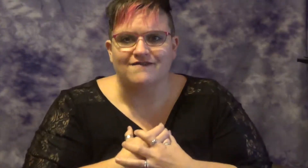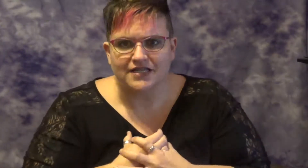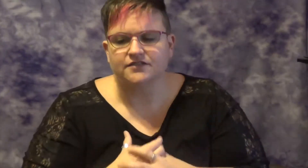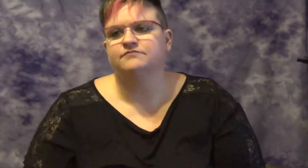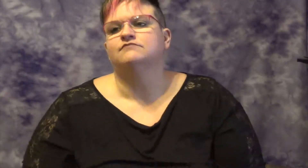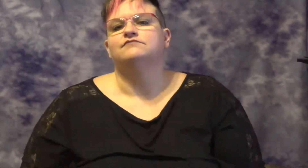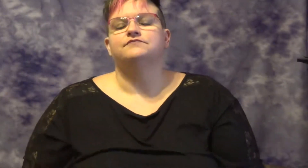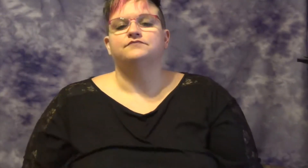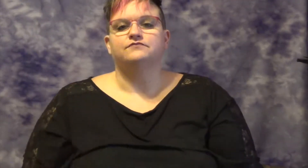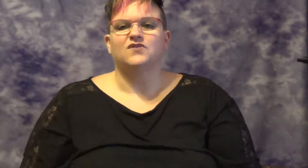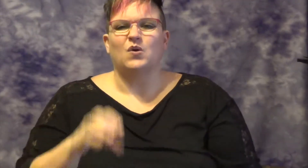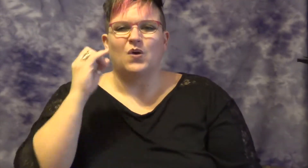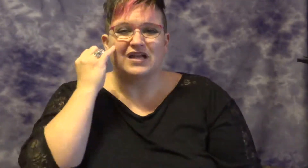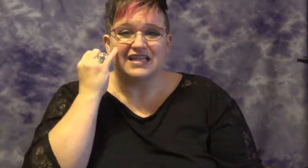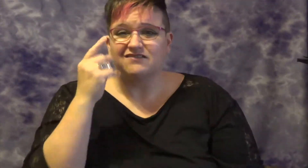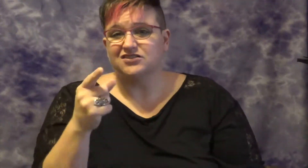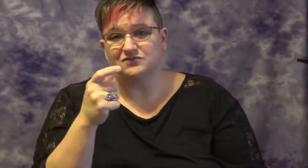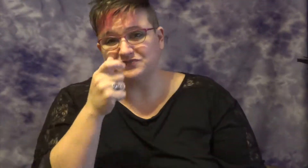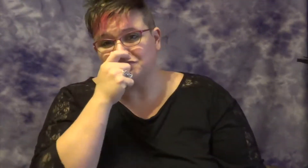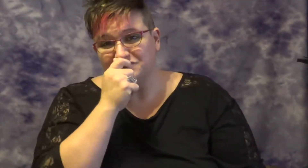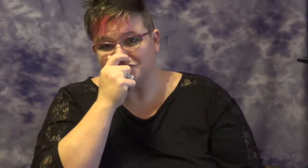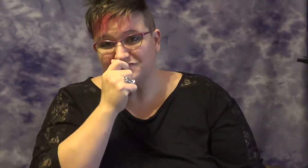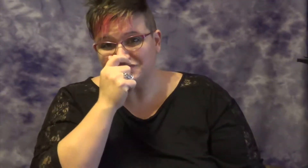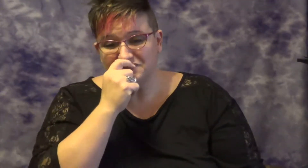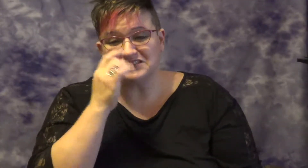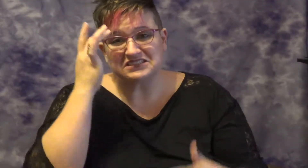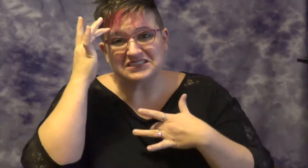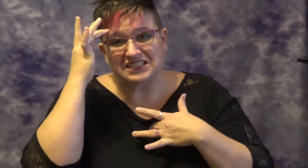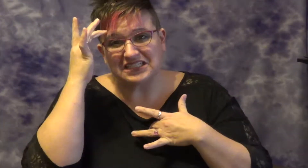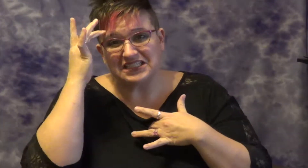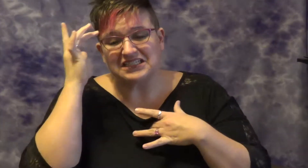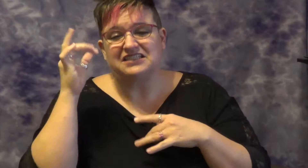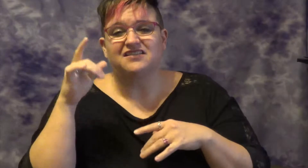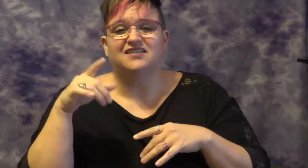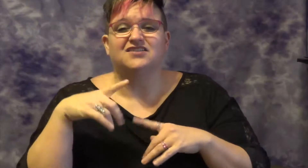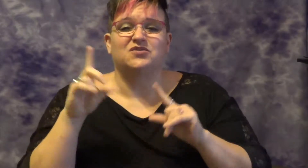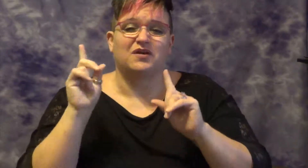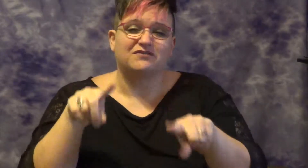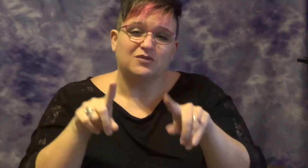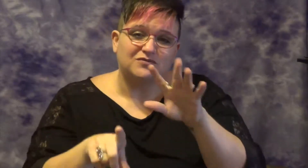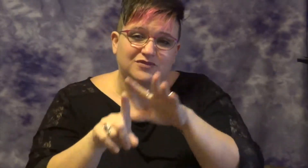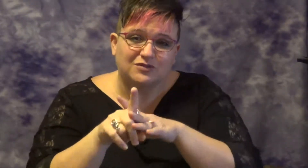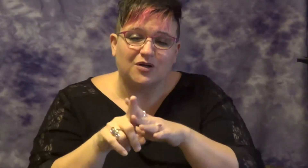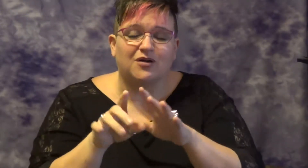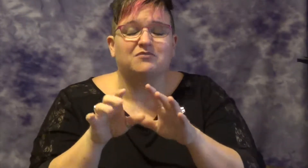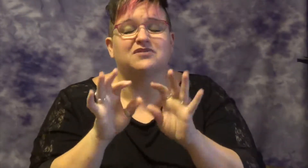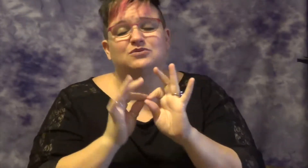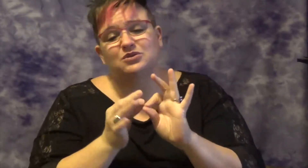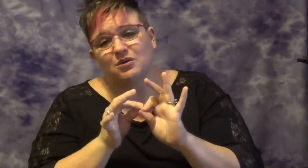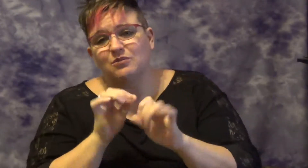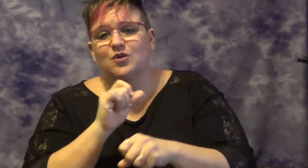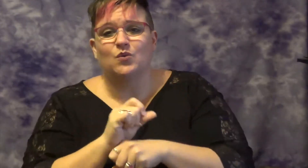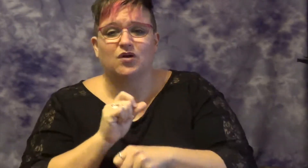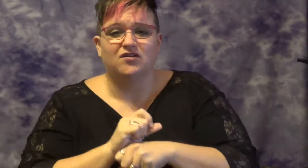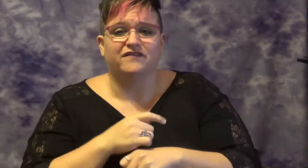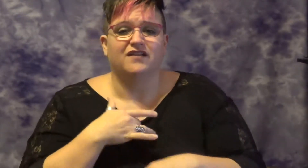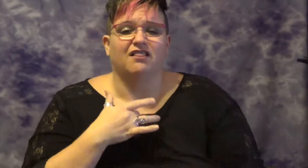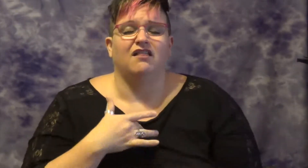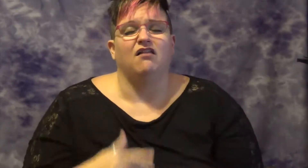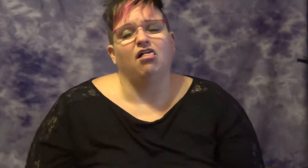you're starved, or if you have a cold and you feel sick, you go to interpret and you